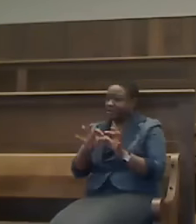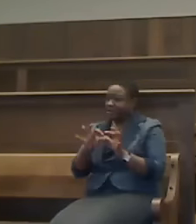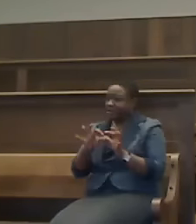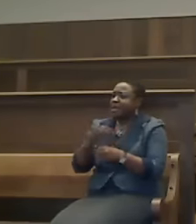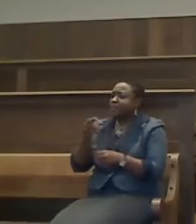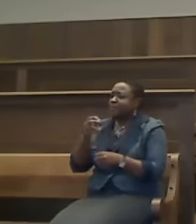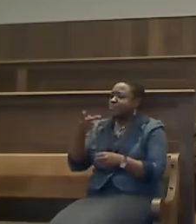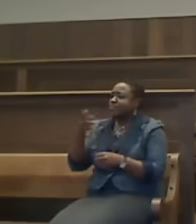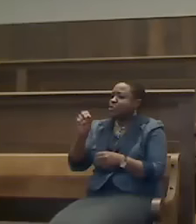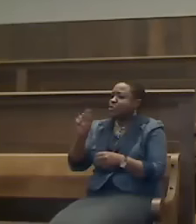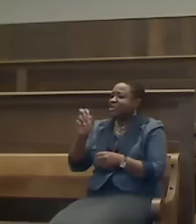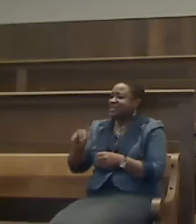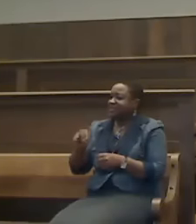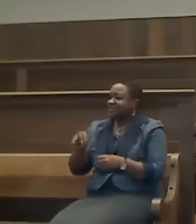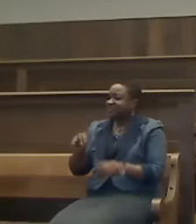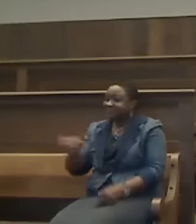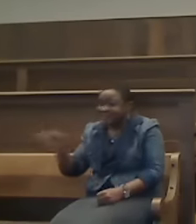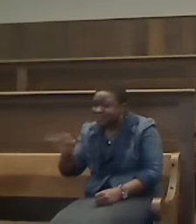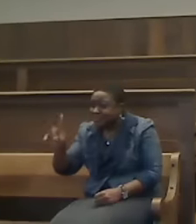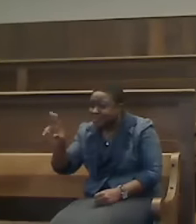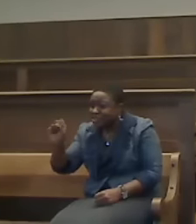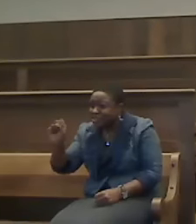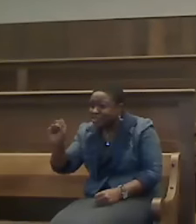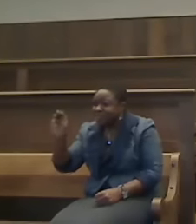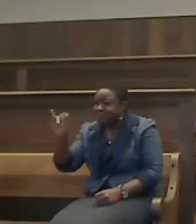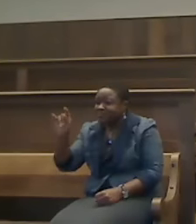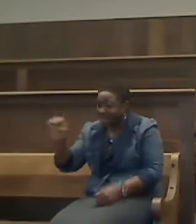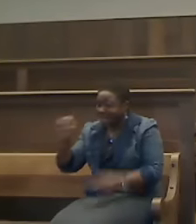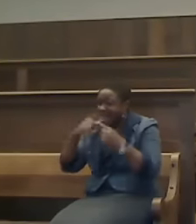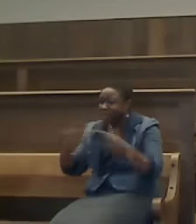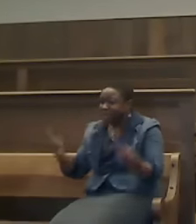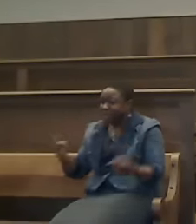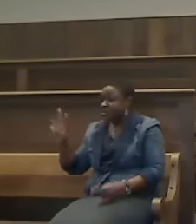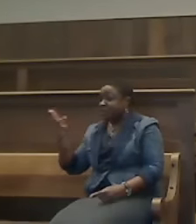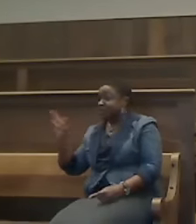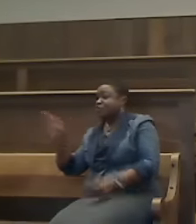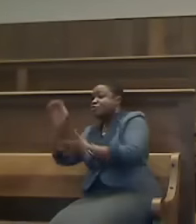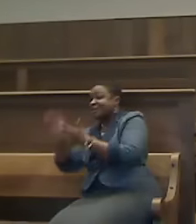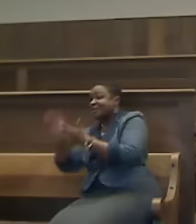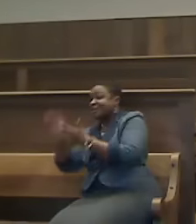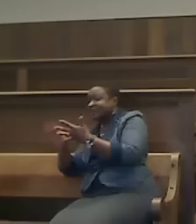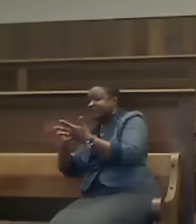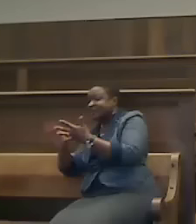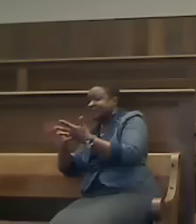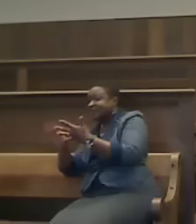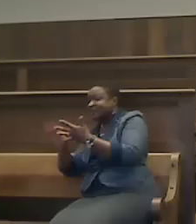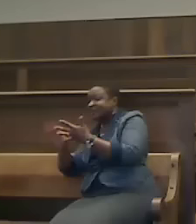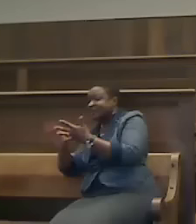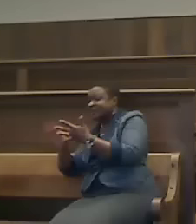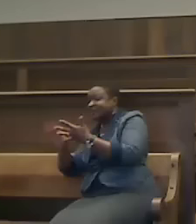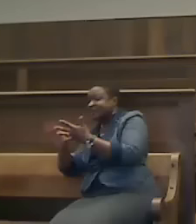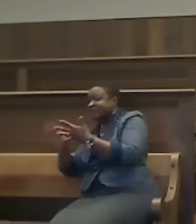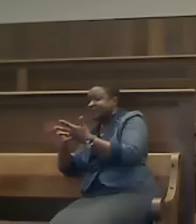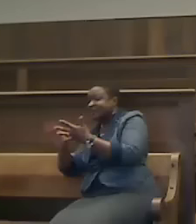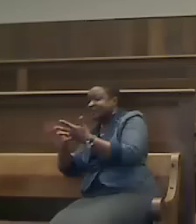that has properties of a dust mite allergen. It also fails the WHO criteria. But it was